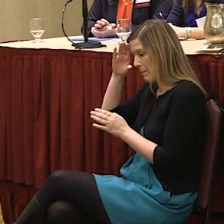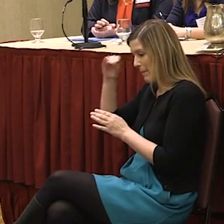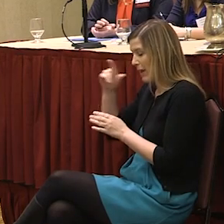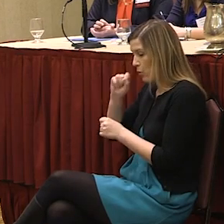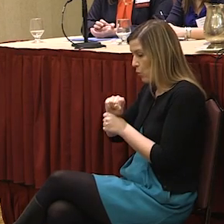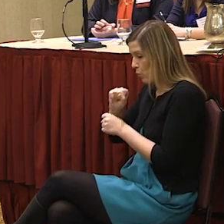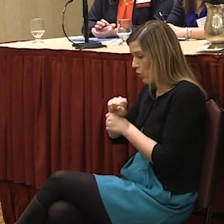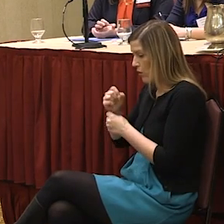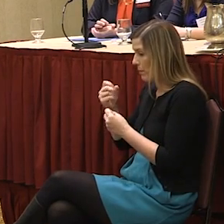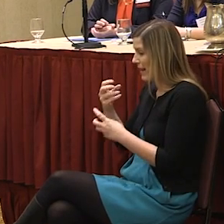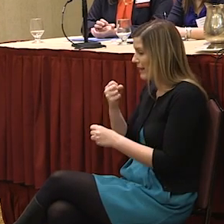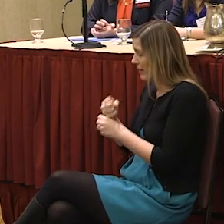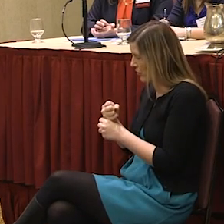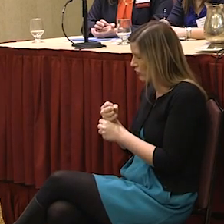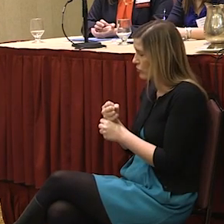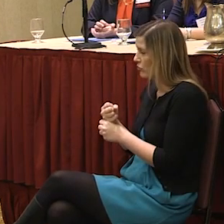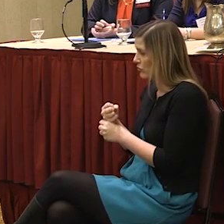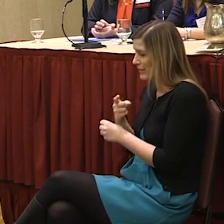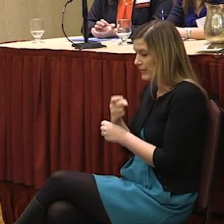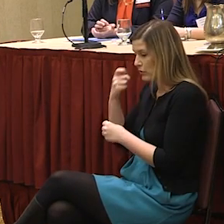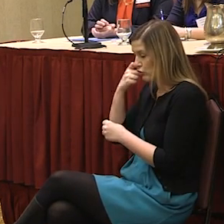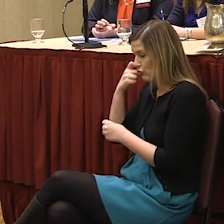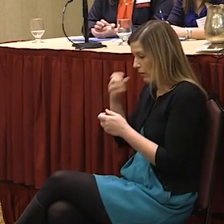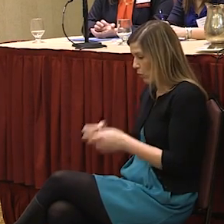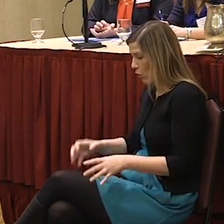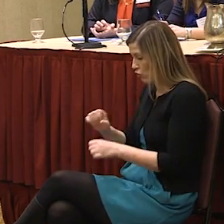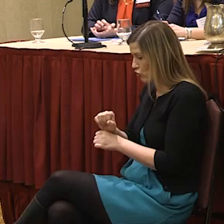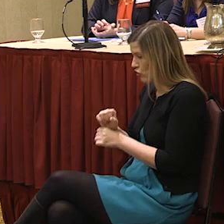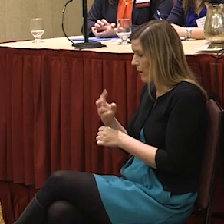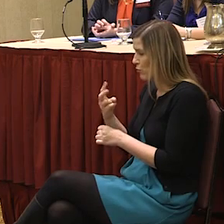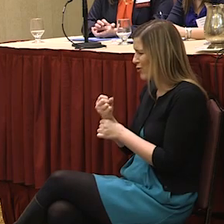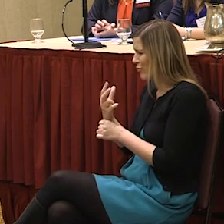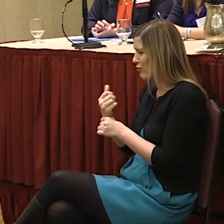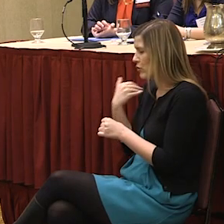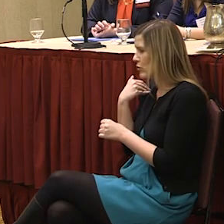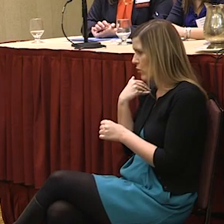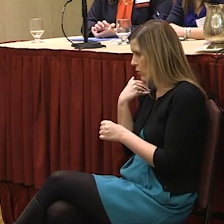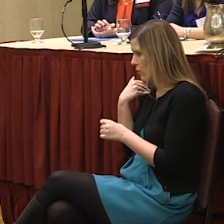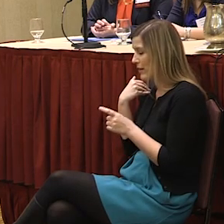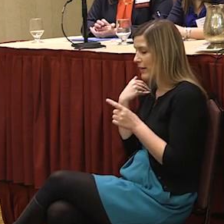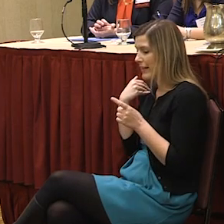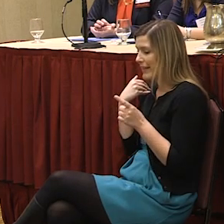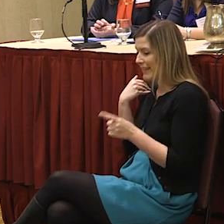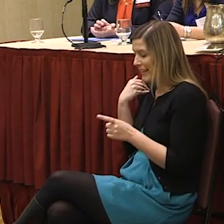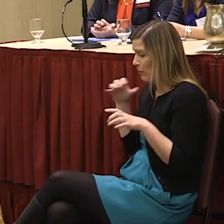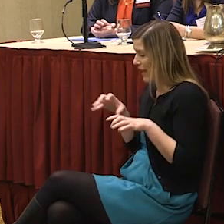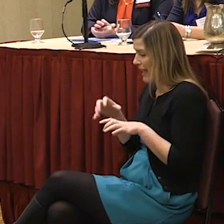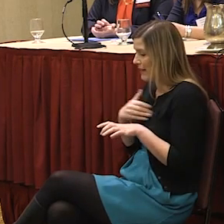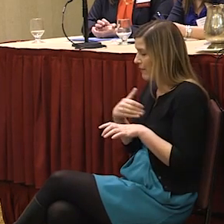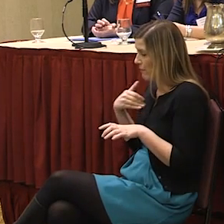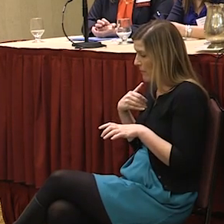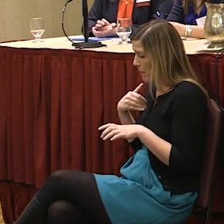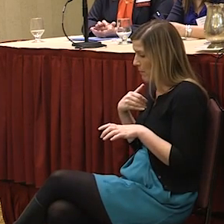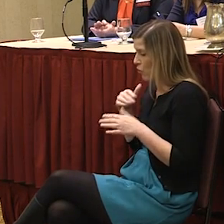for years, and he recently lost his job probably 2 or 3 years ago, and he had been an active member